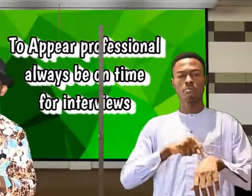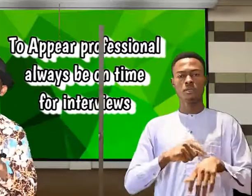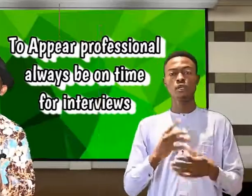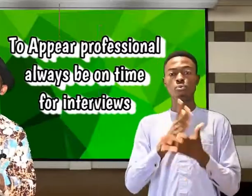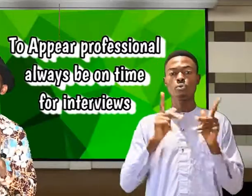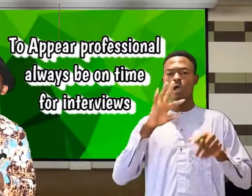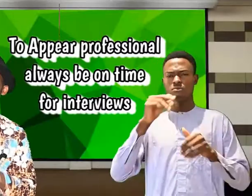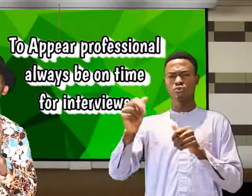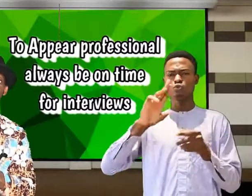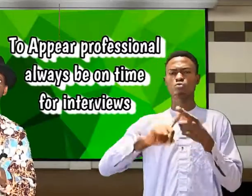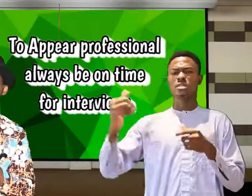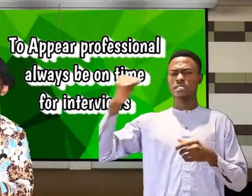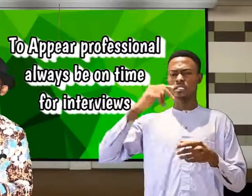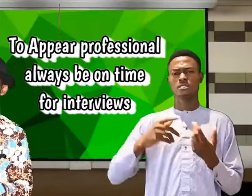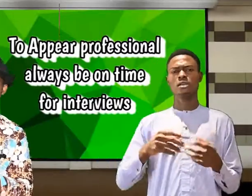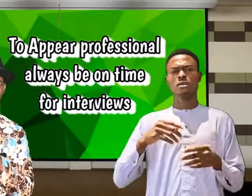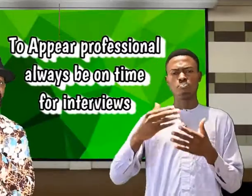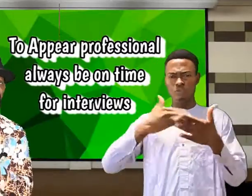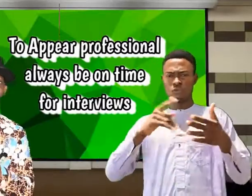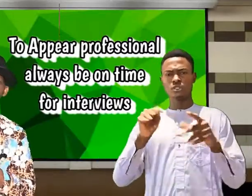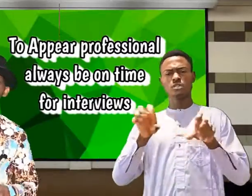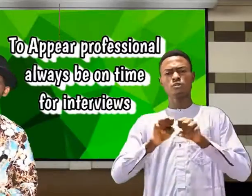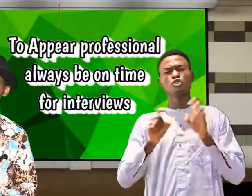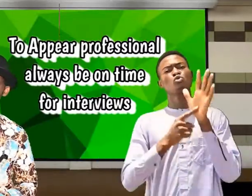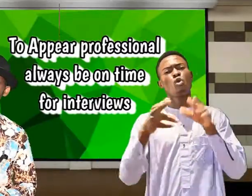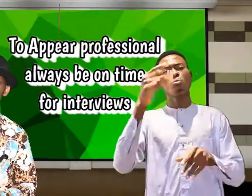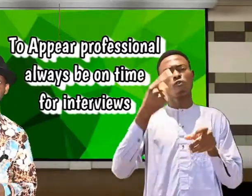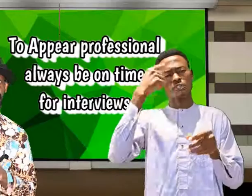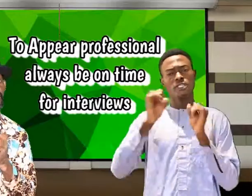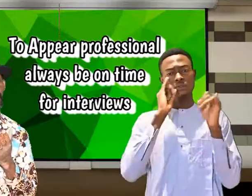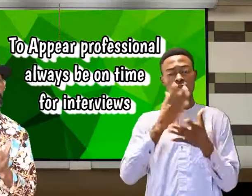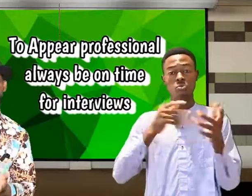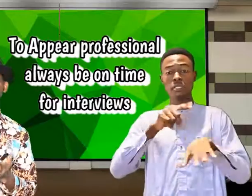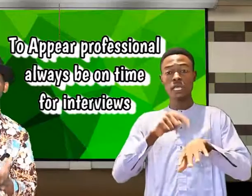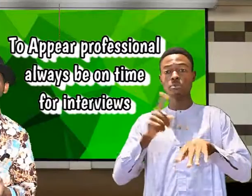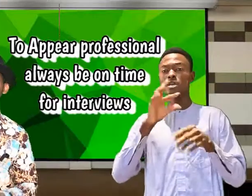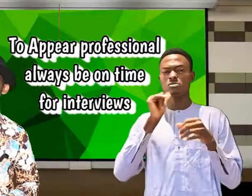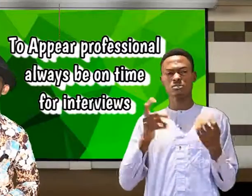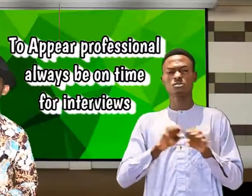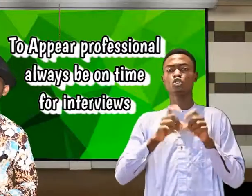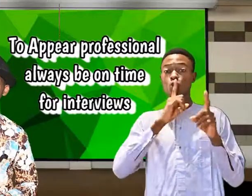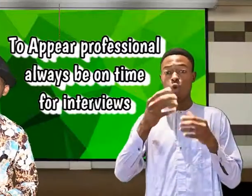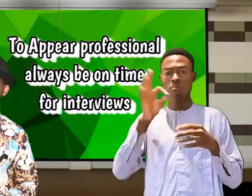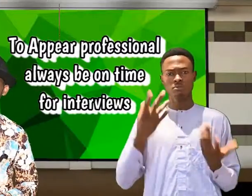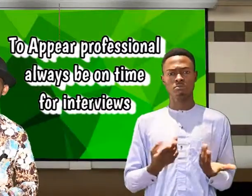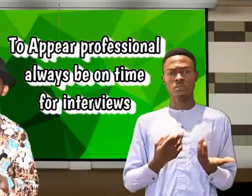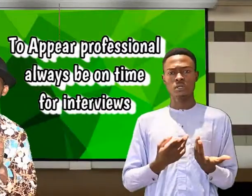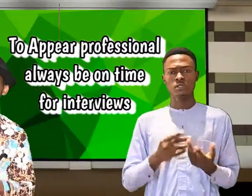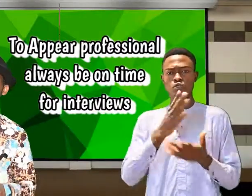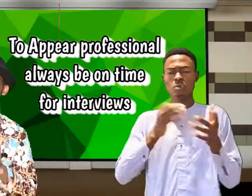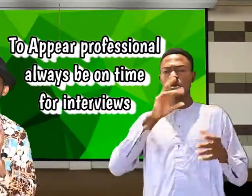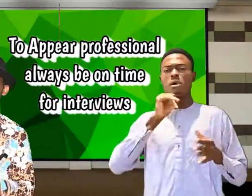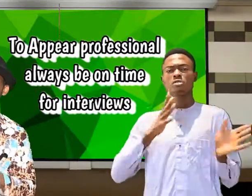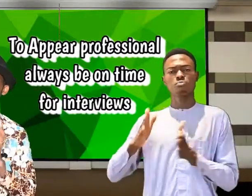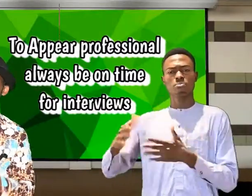rejected even before they show up for the interview. Sometimes it's not their fault, but Most interviewers do not really have that patience. So